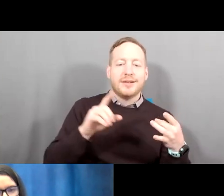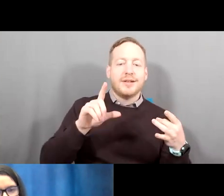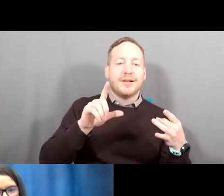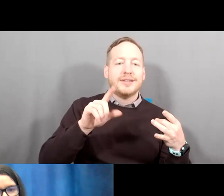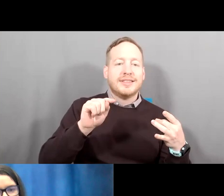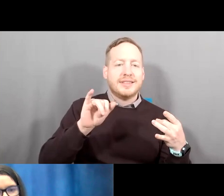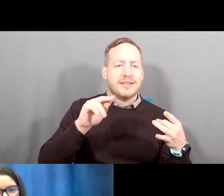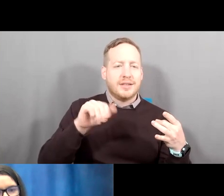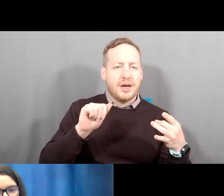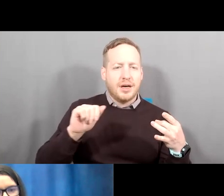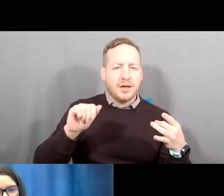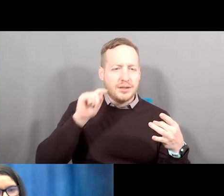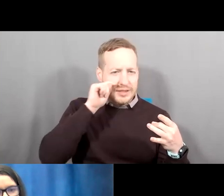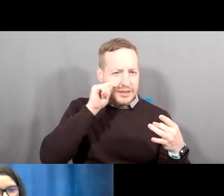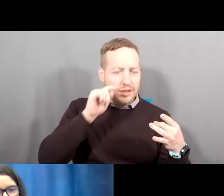Oh, there is an 8th.